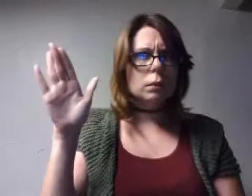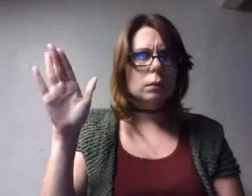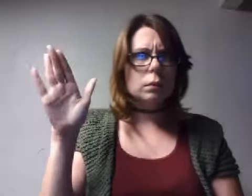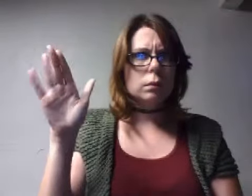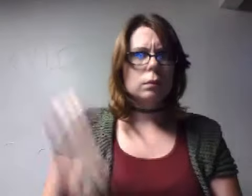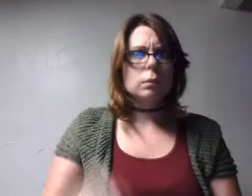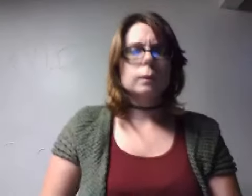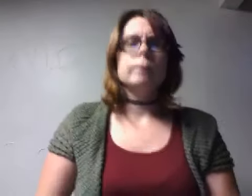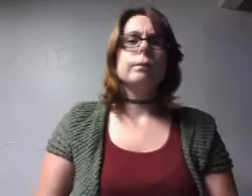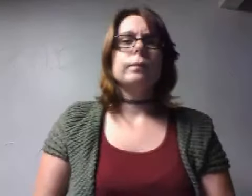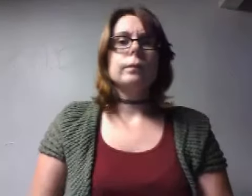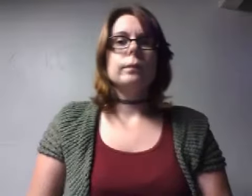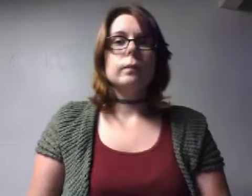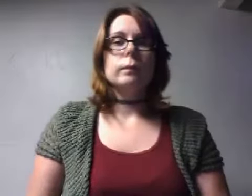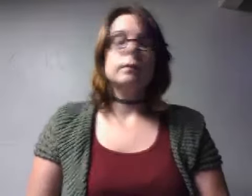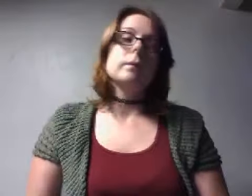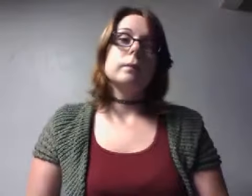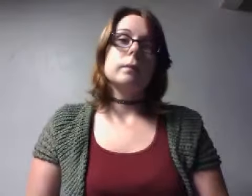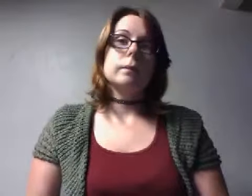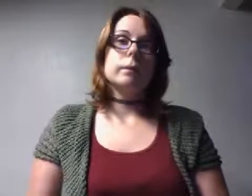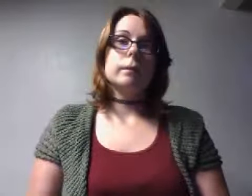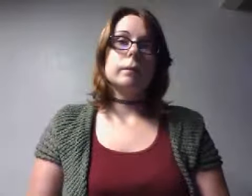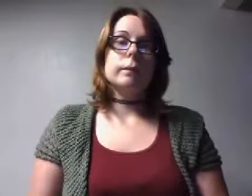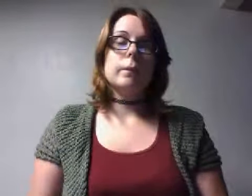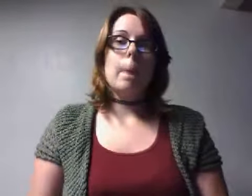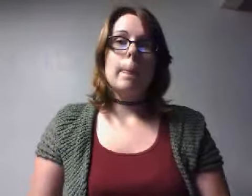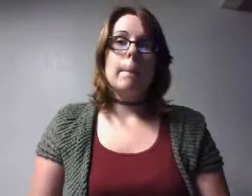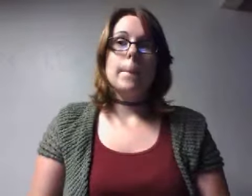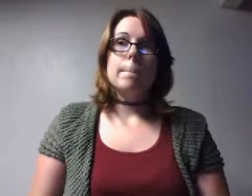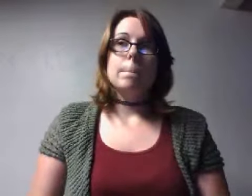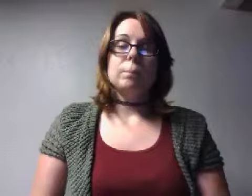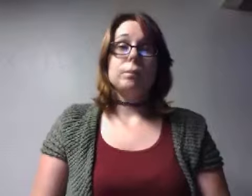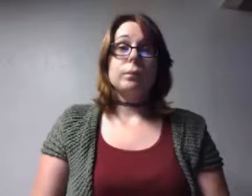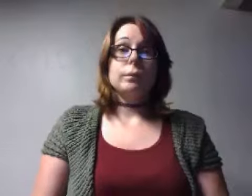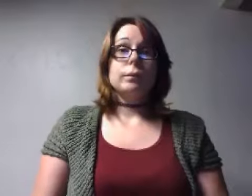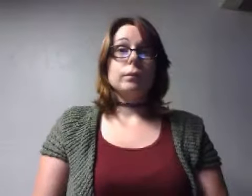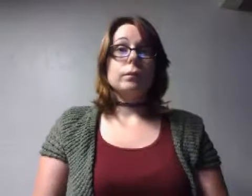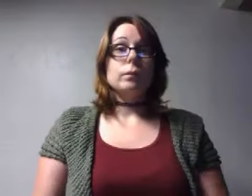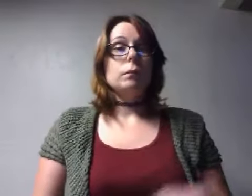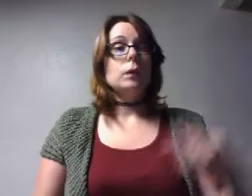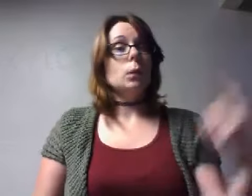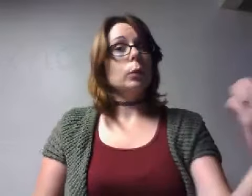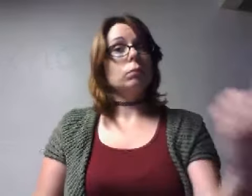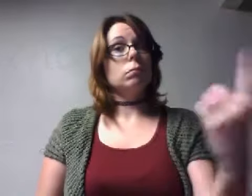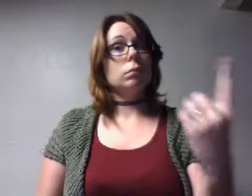and either that person will be a person like myself who will see a photograph and see this beautiful image